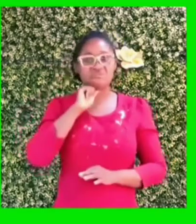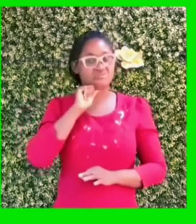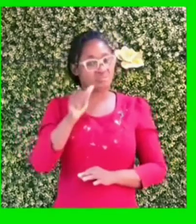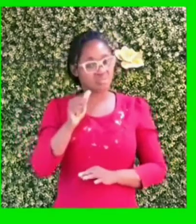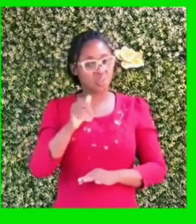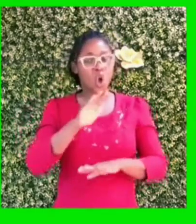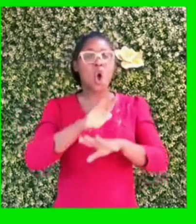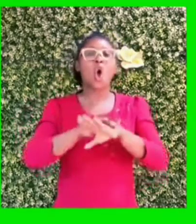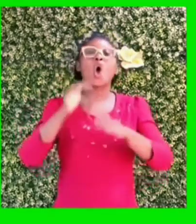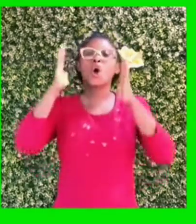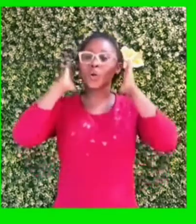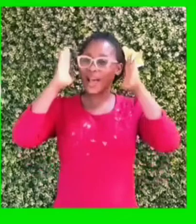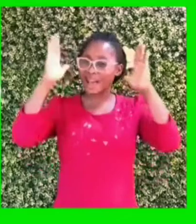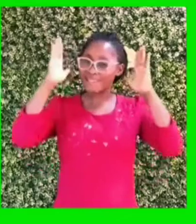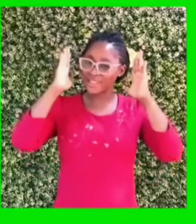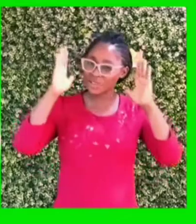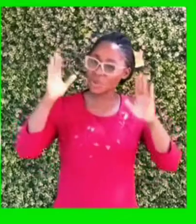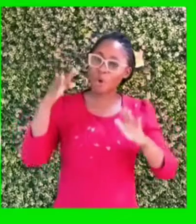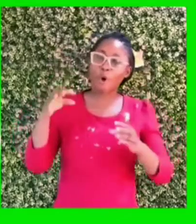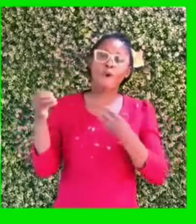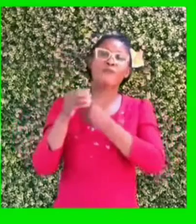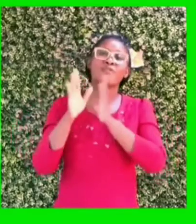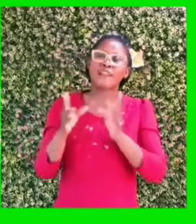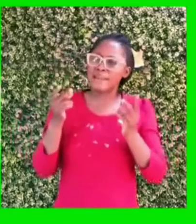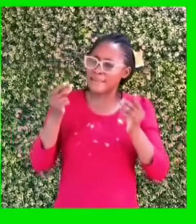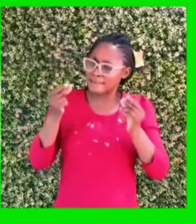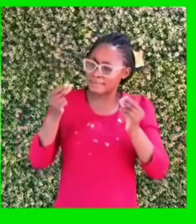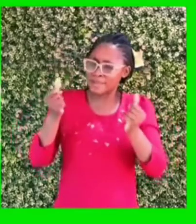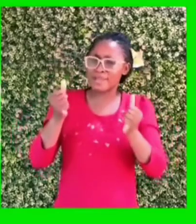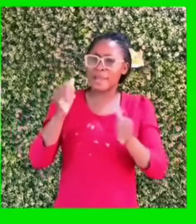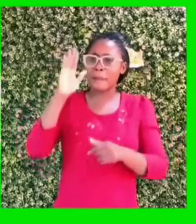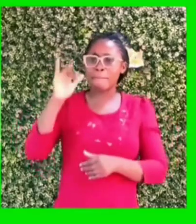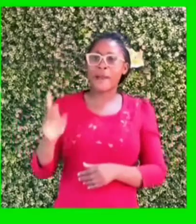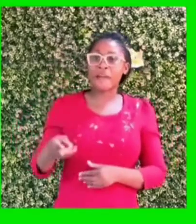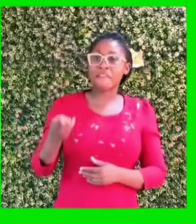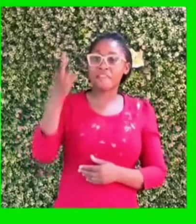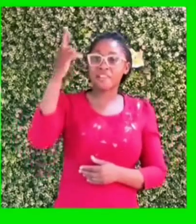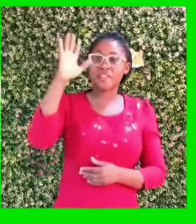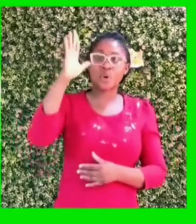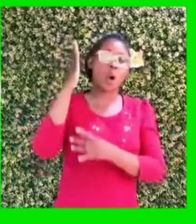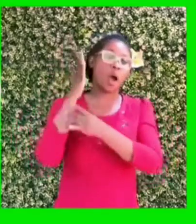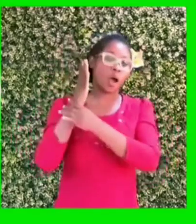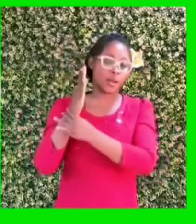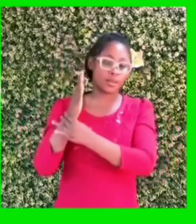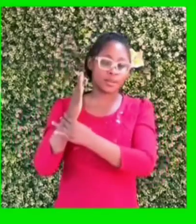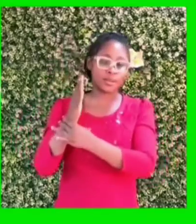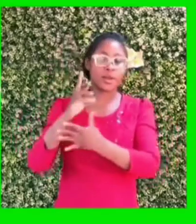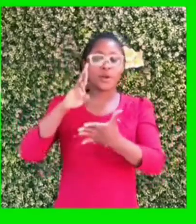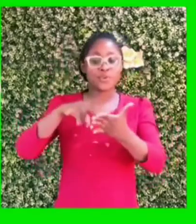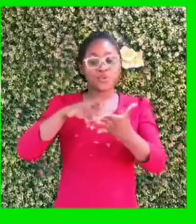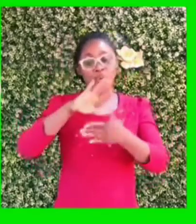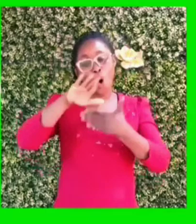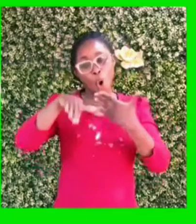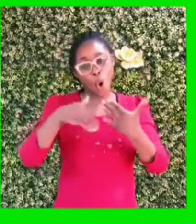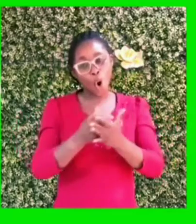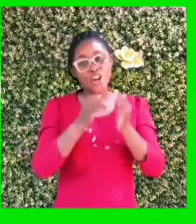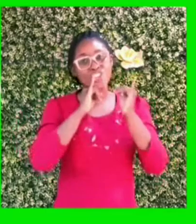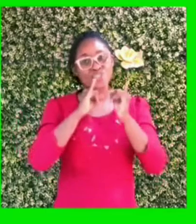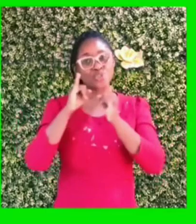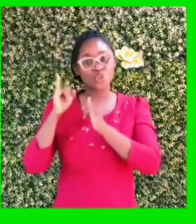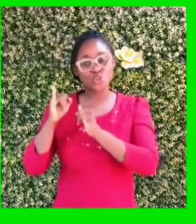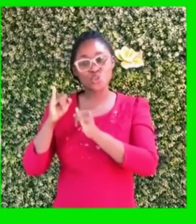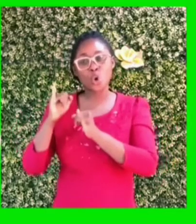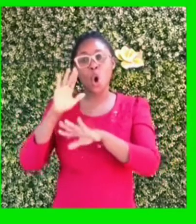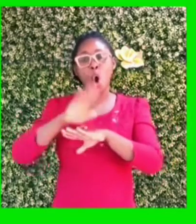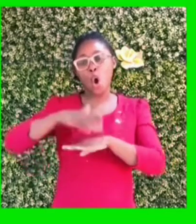yours, call the attention of the examination official immediately by raising your hand. Read all the instructions on